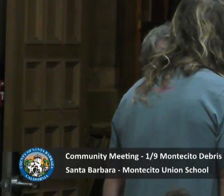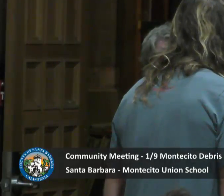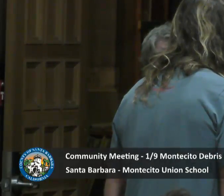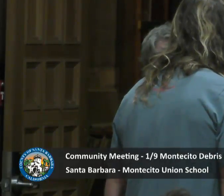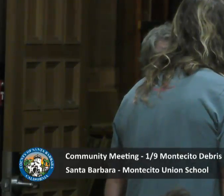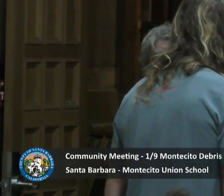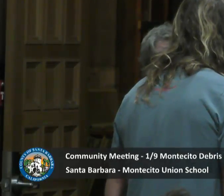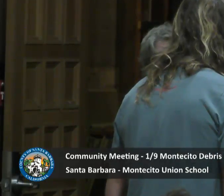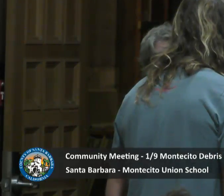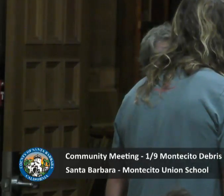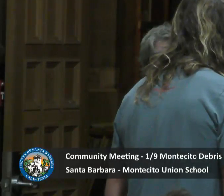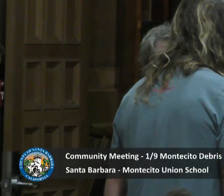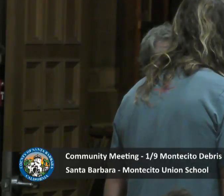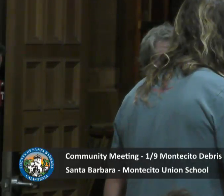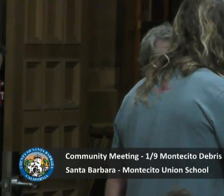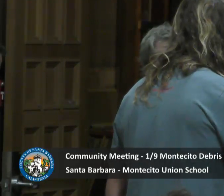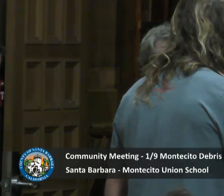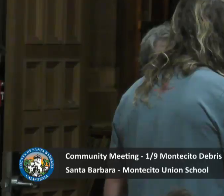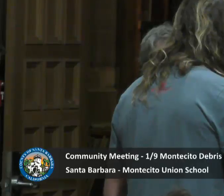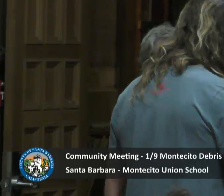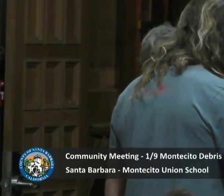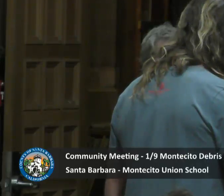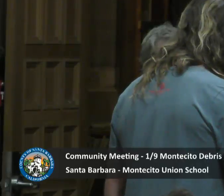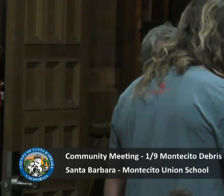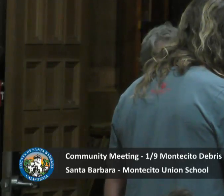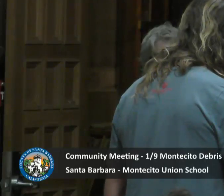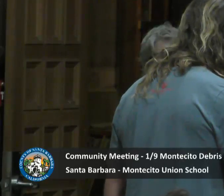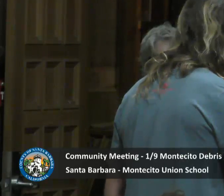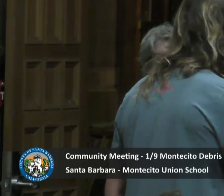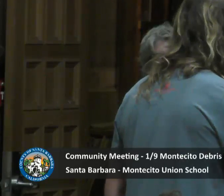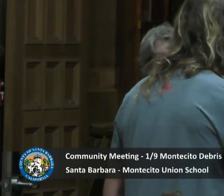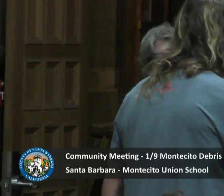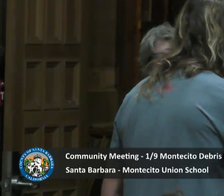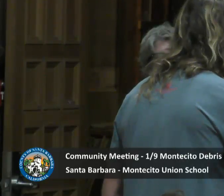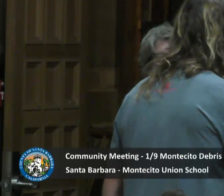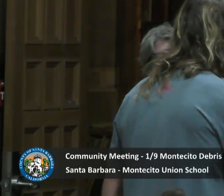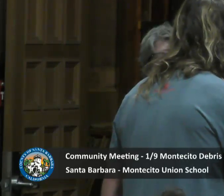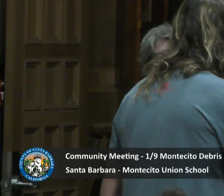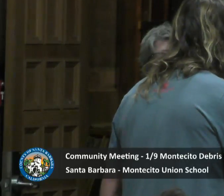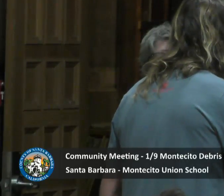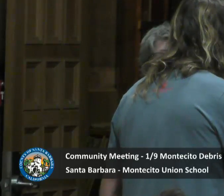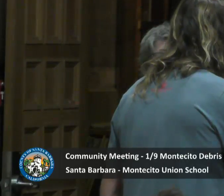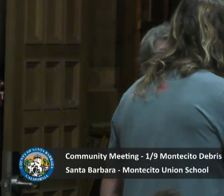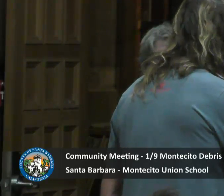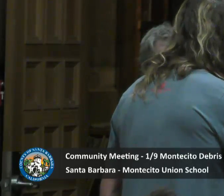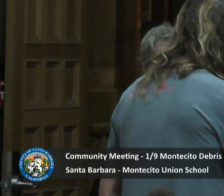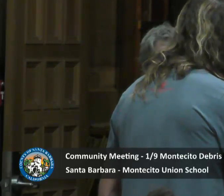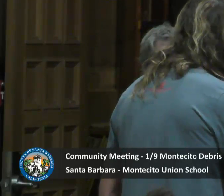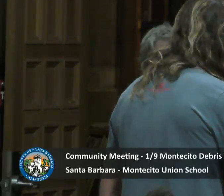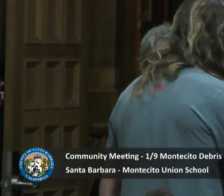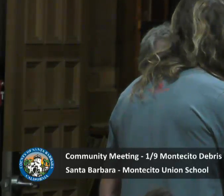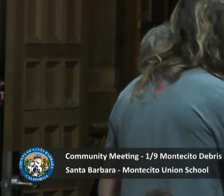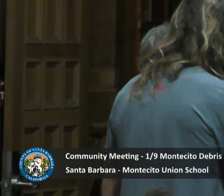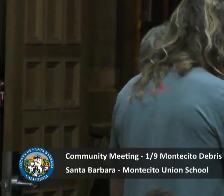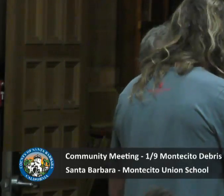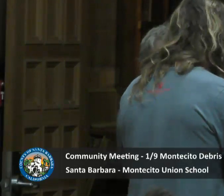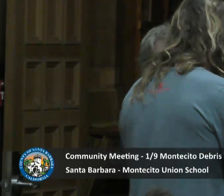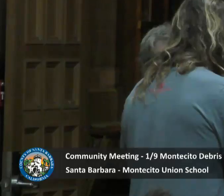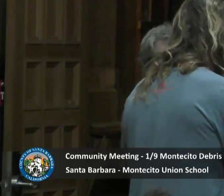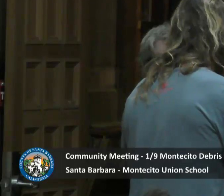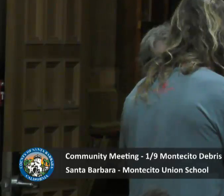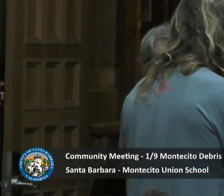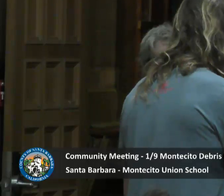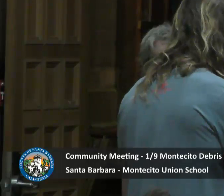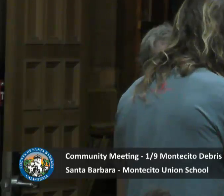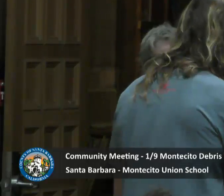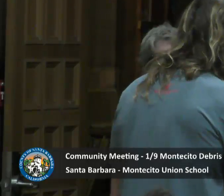assessing. Fran had fire in scanner. We were about to